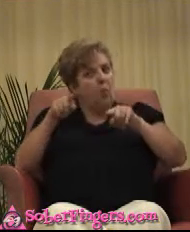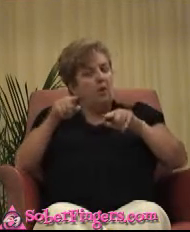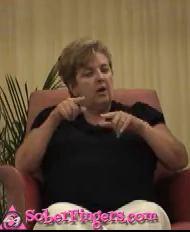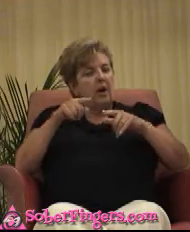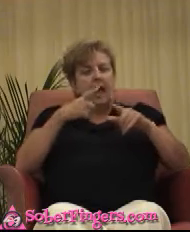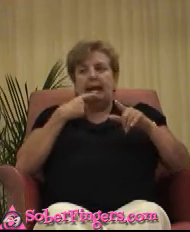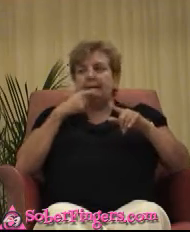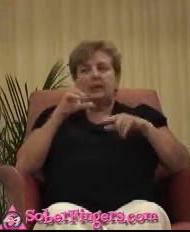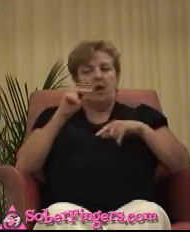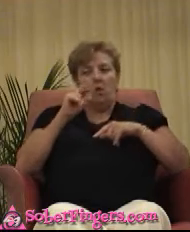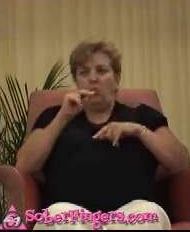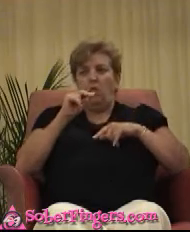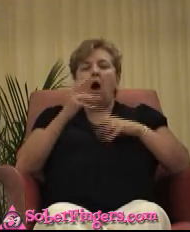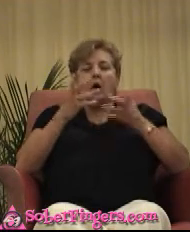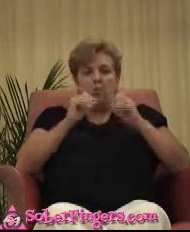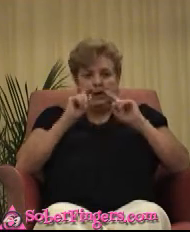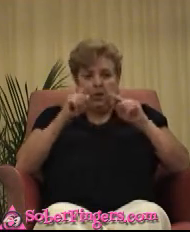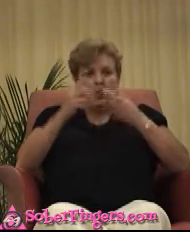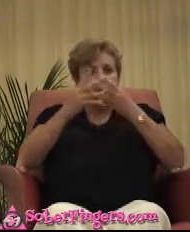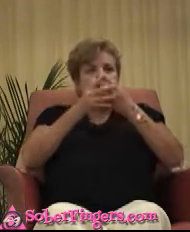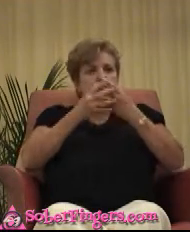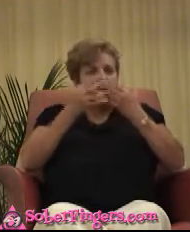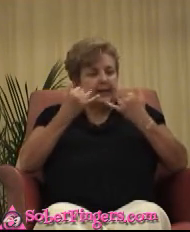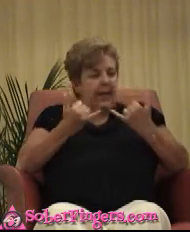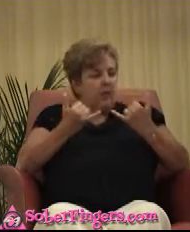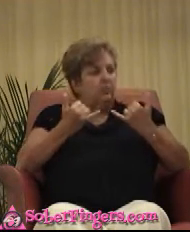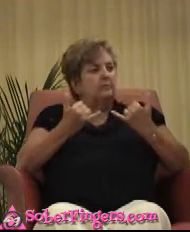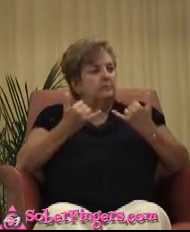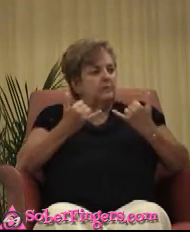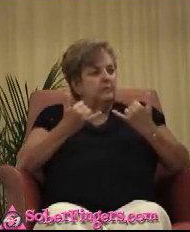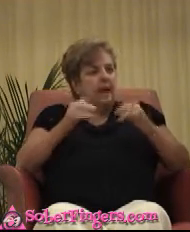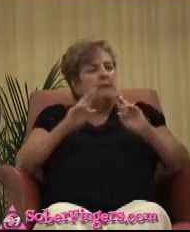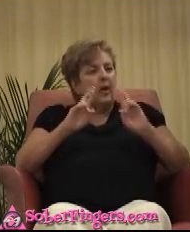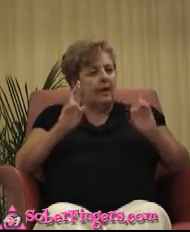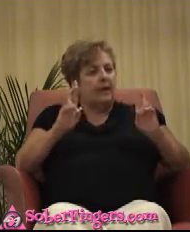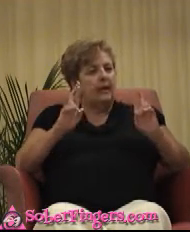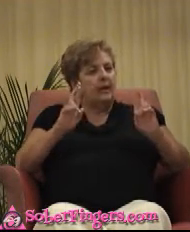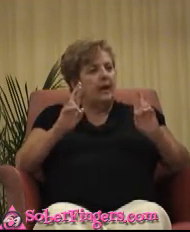Because everything I did, I've learned in here. I didn't want to go to jail. I didn't want to go to prison.